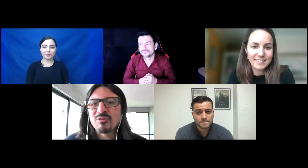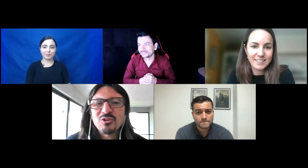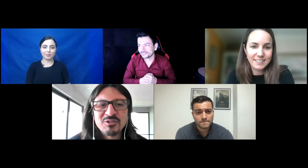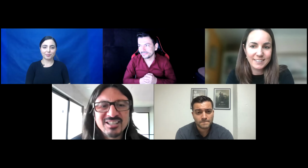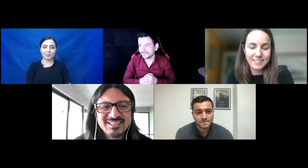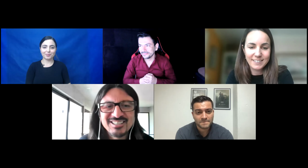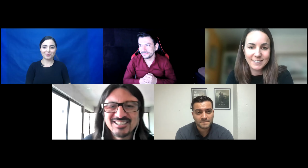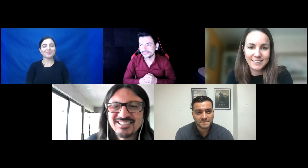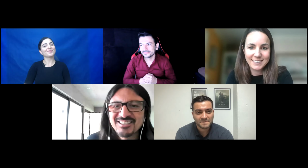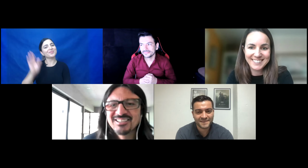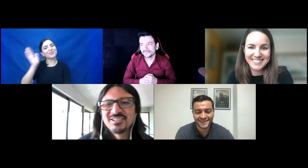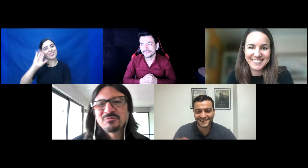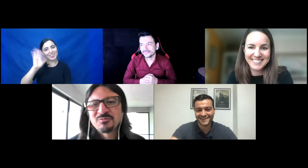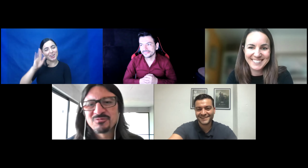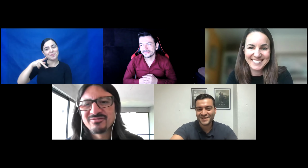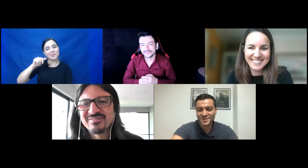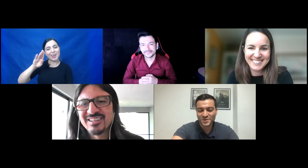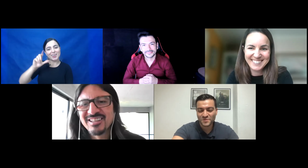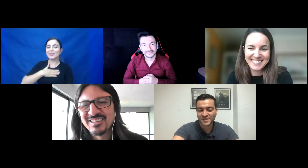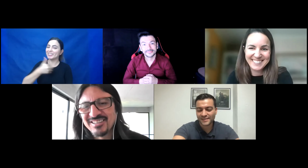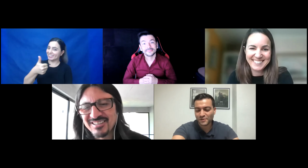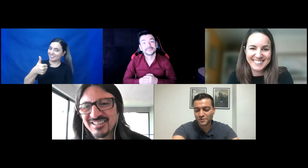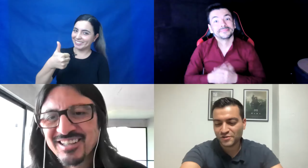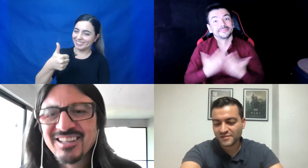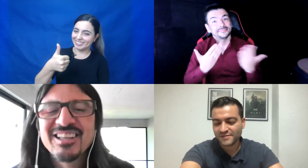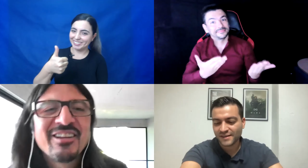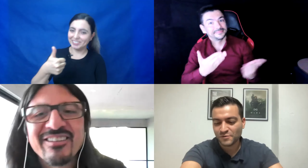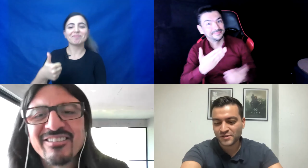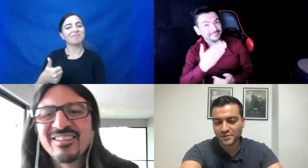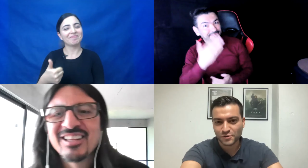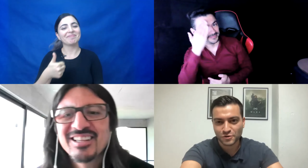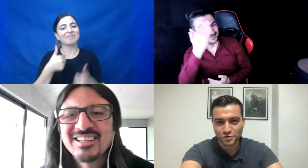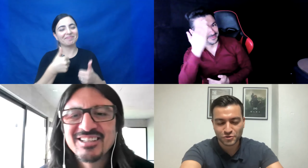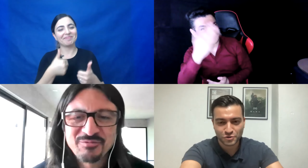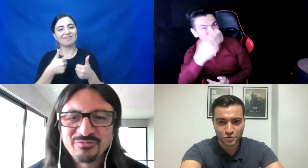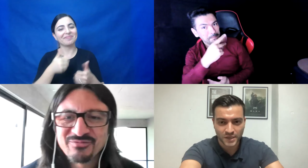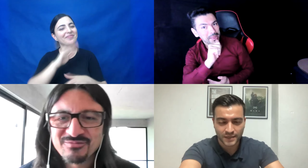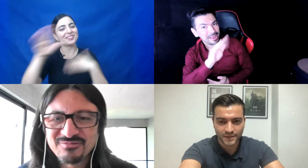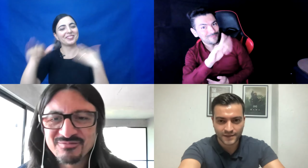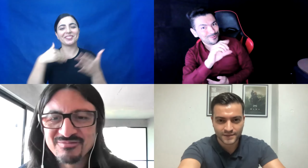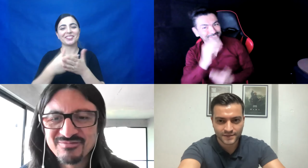Hola, Pablo, ¿cómo estás? Hello, Pablo, how are you?